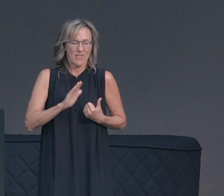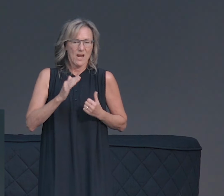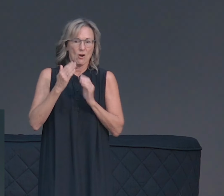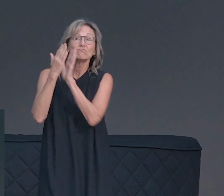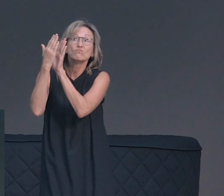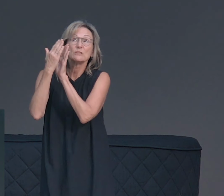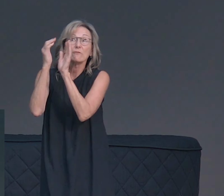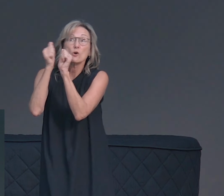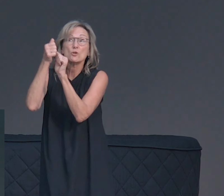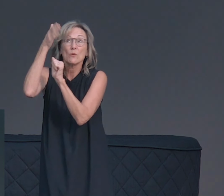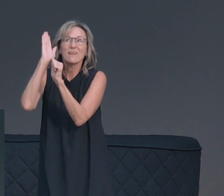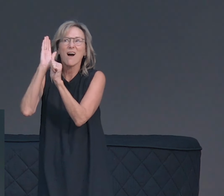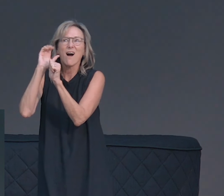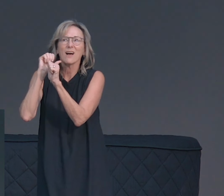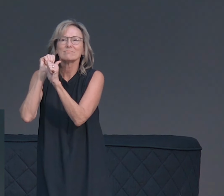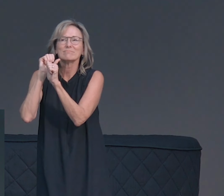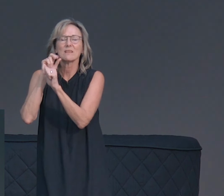God.